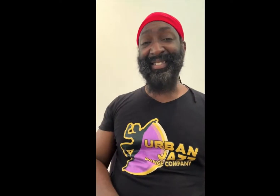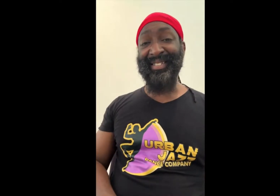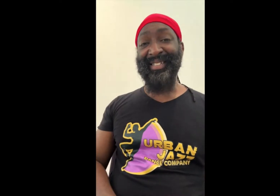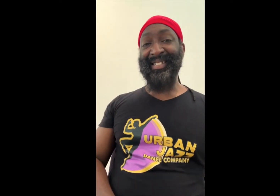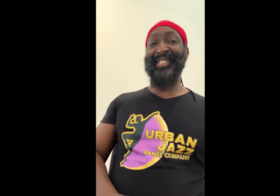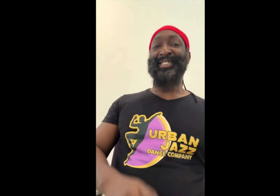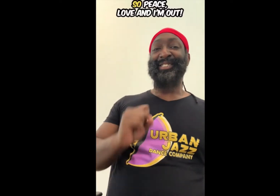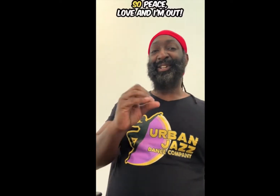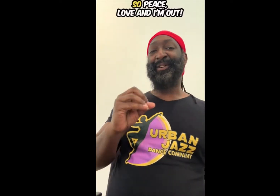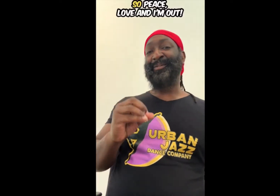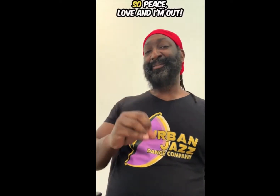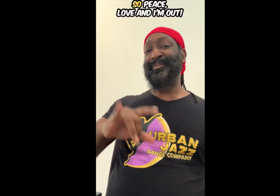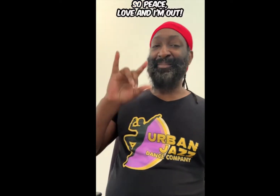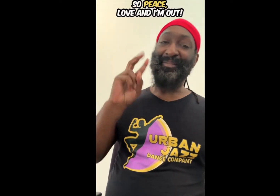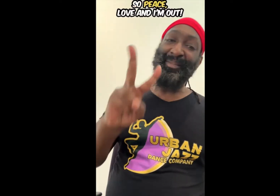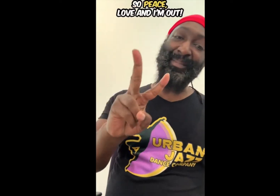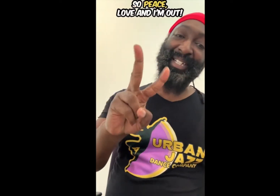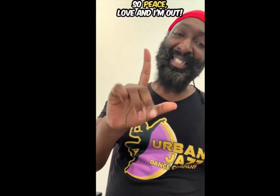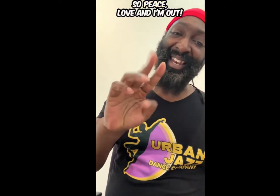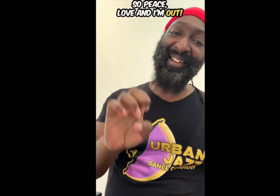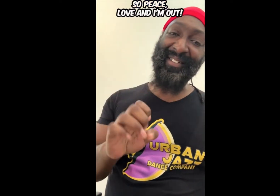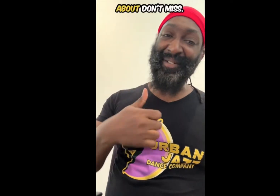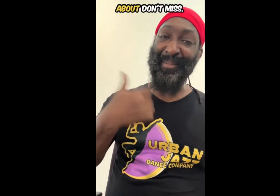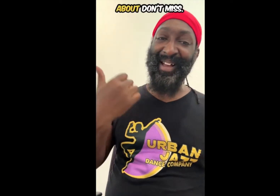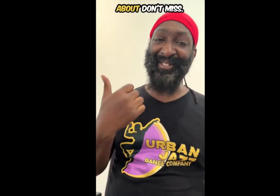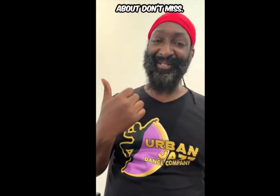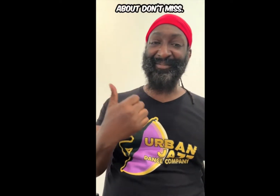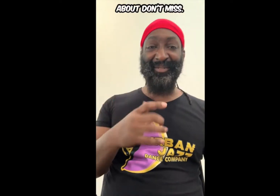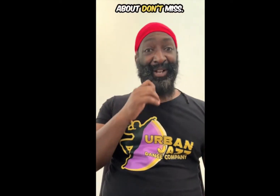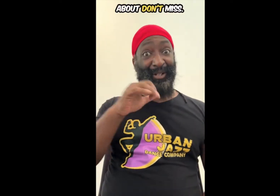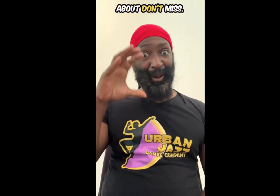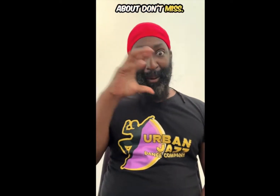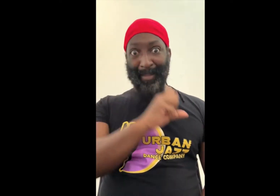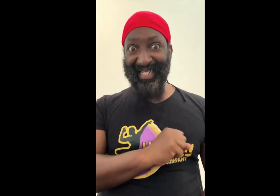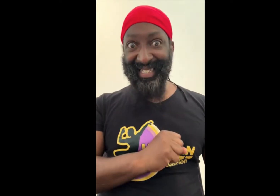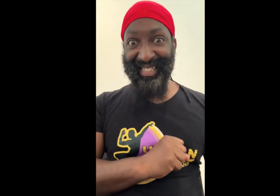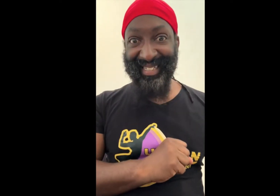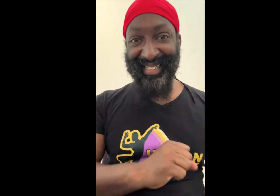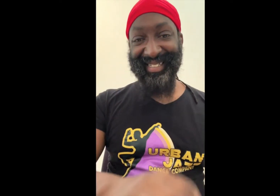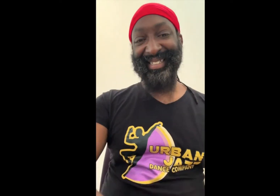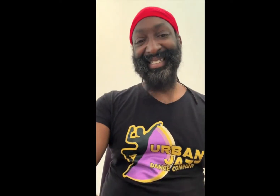everything. So, peace and love. I'm out. Don't miss.